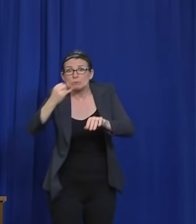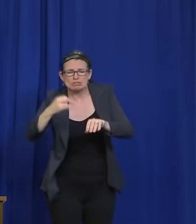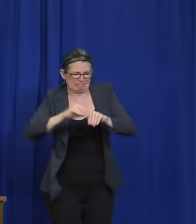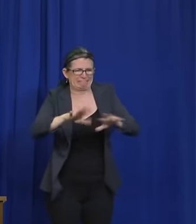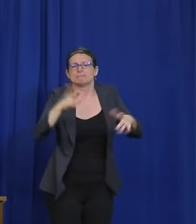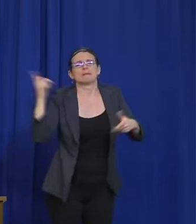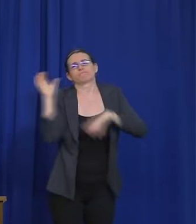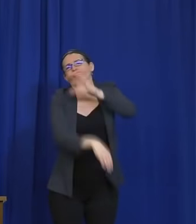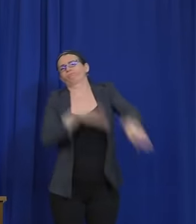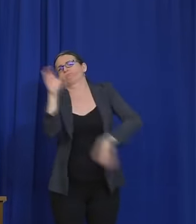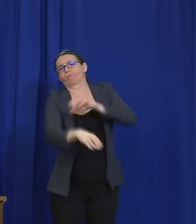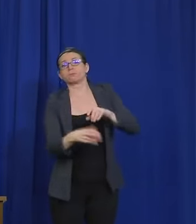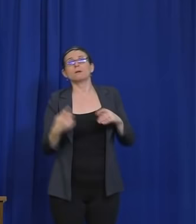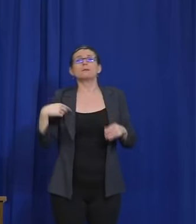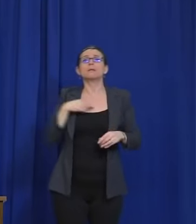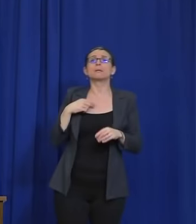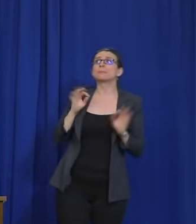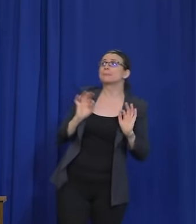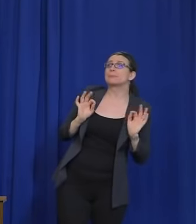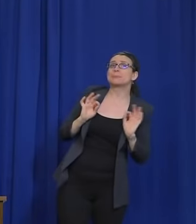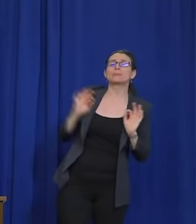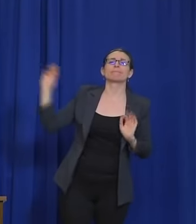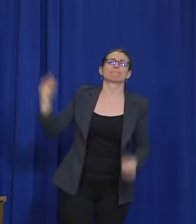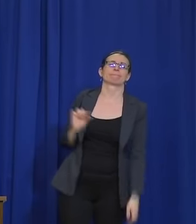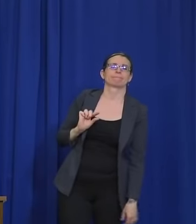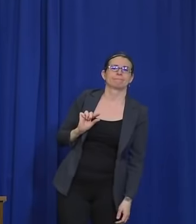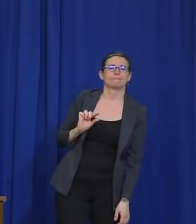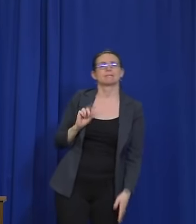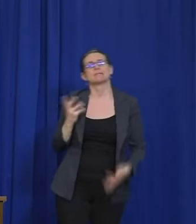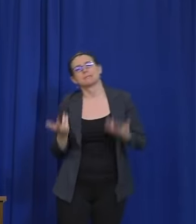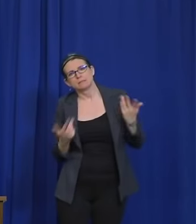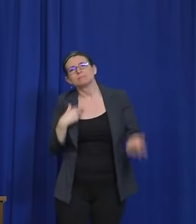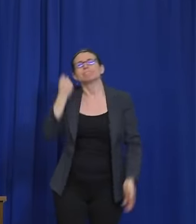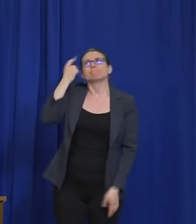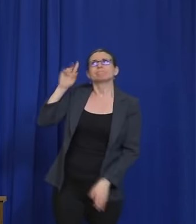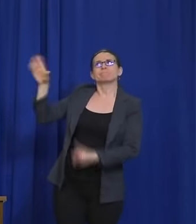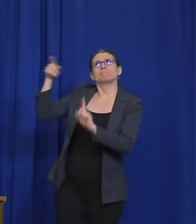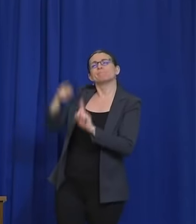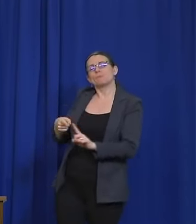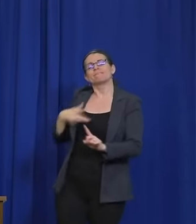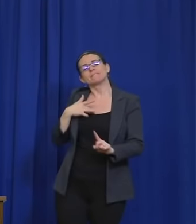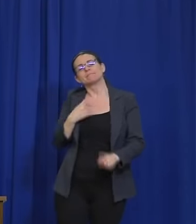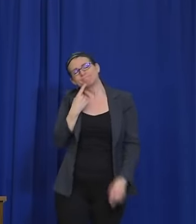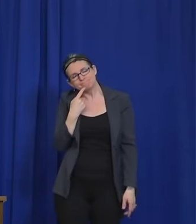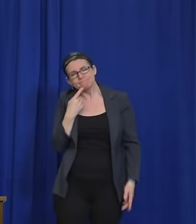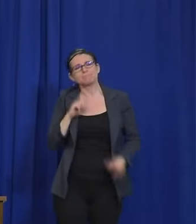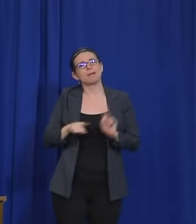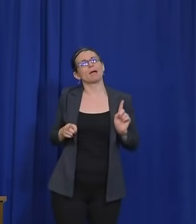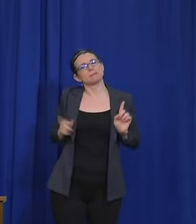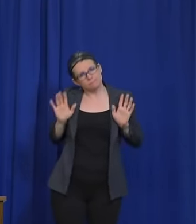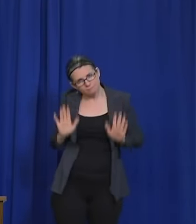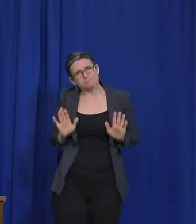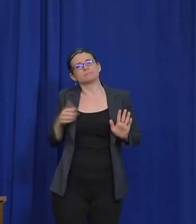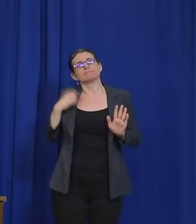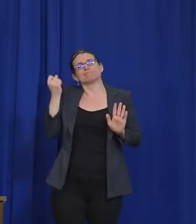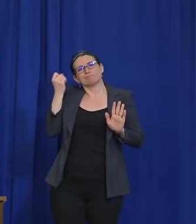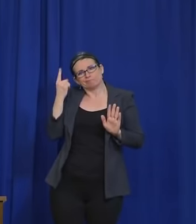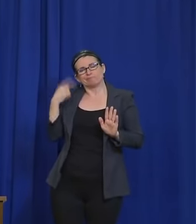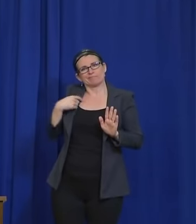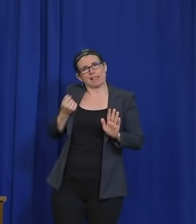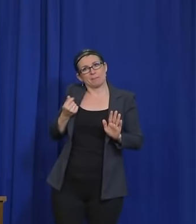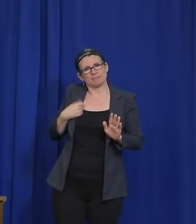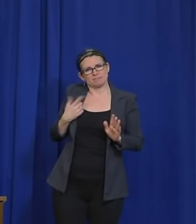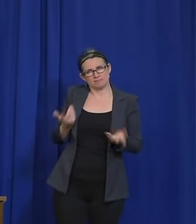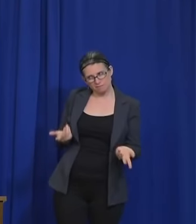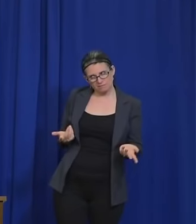places where the outbreaks are really hot, and I understand why they might focus on that. At the same time, I keep making the pitch on our